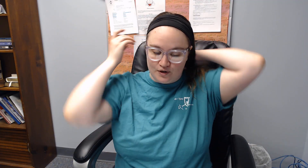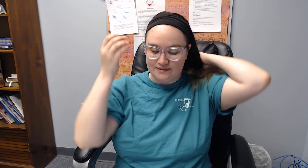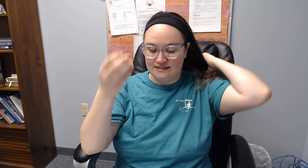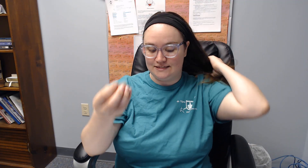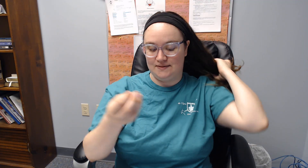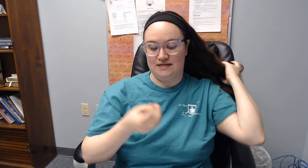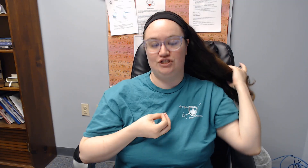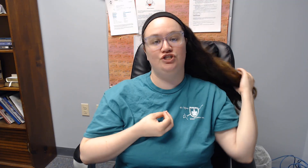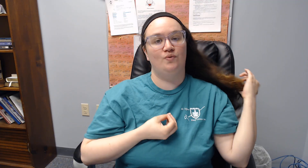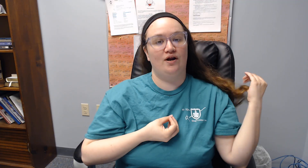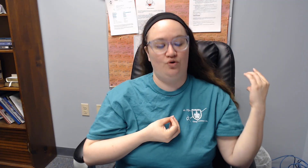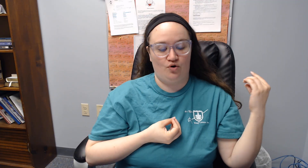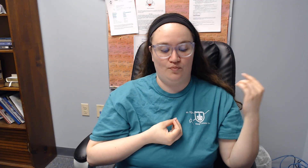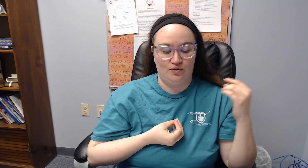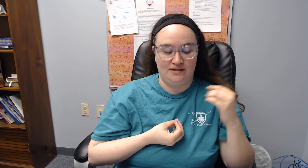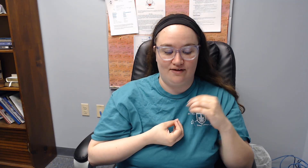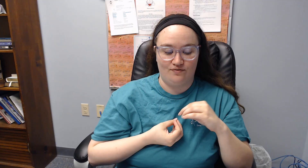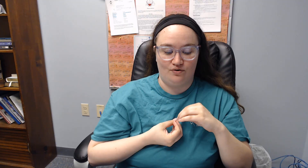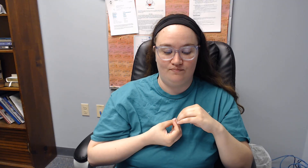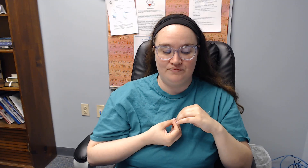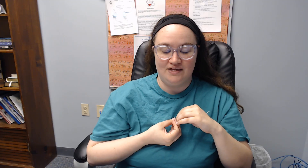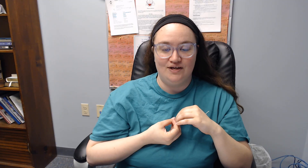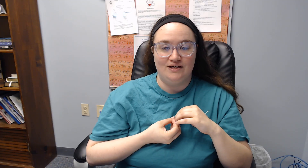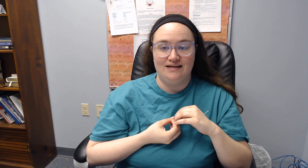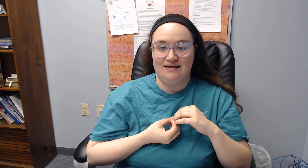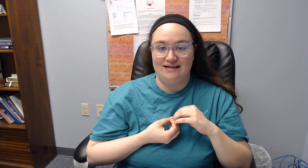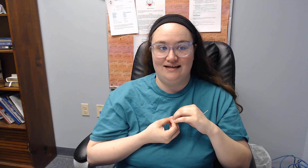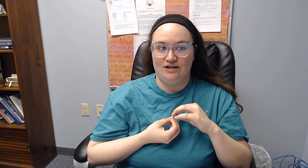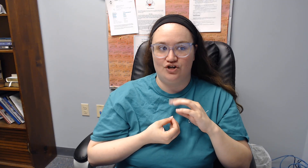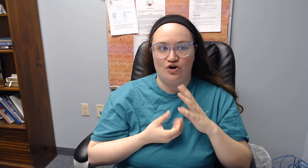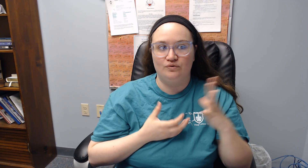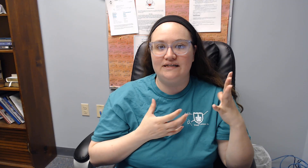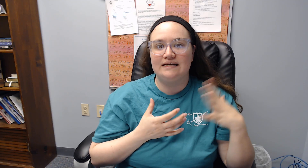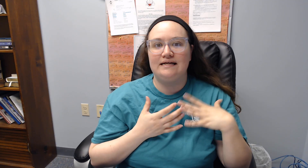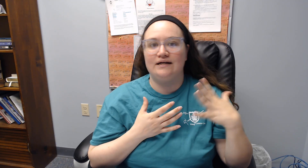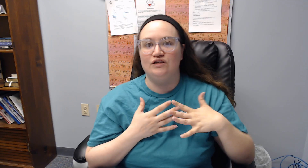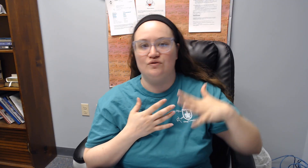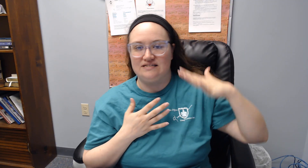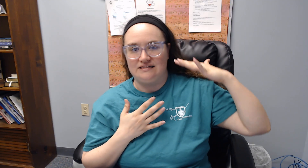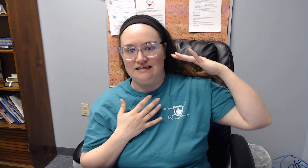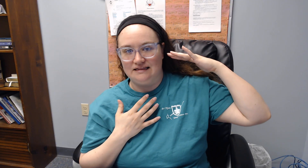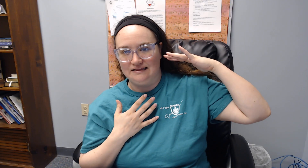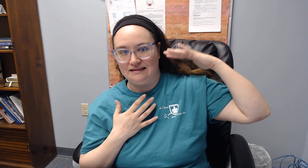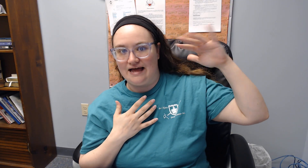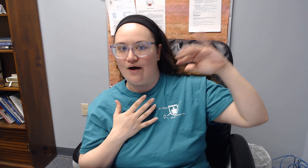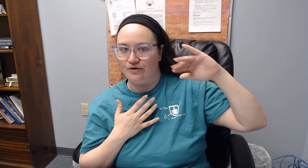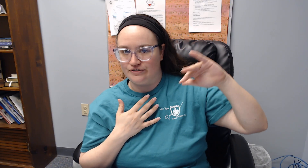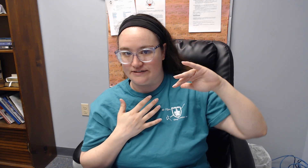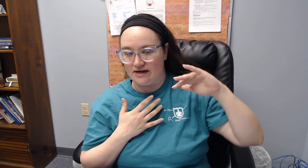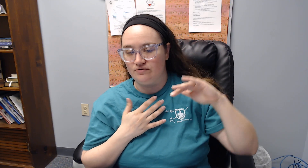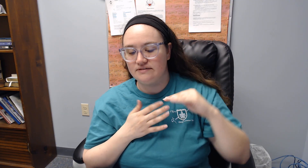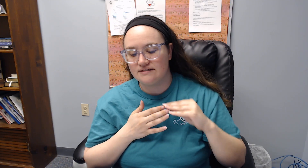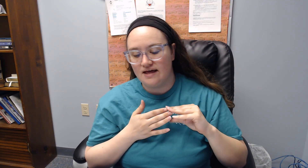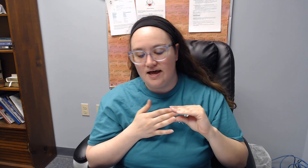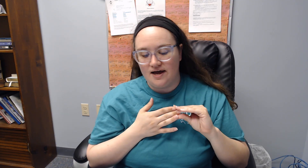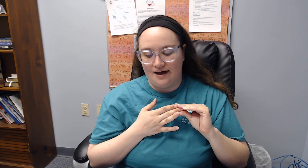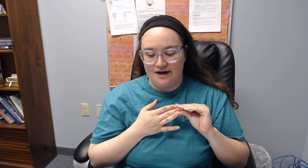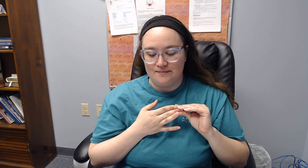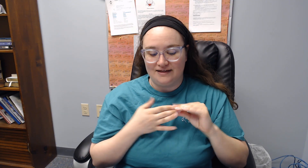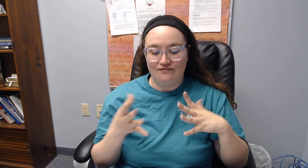person is speaking to you at a normal level, you're only going to hear those louder sounds if you